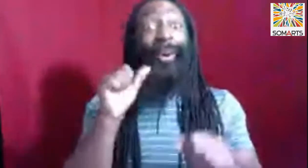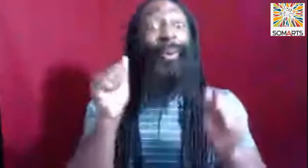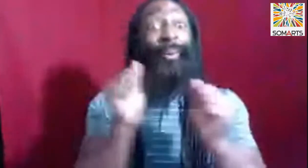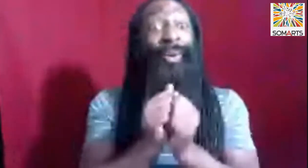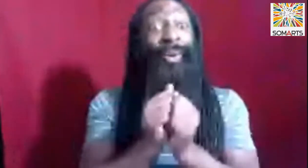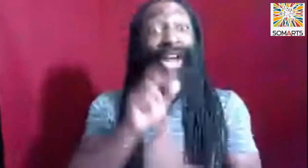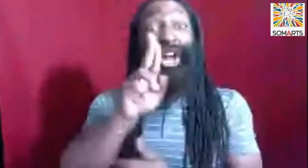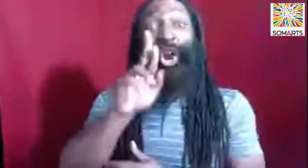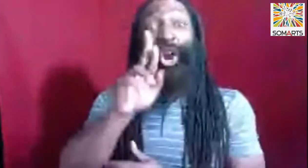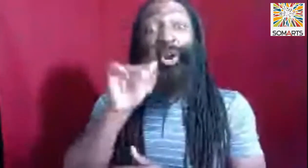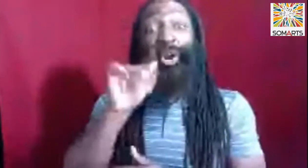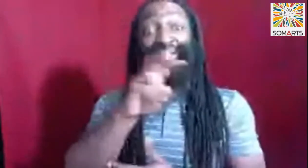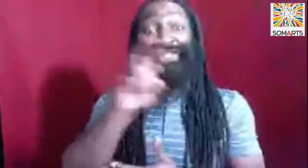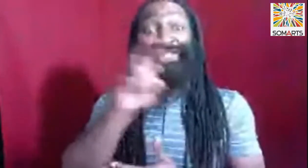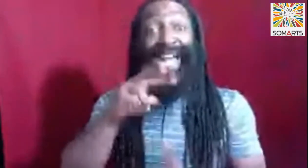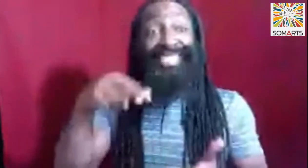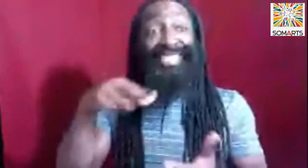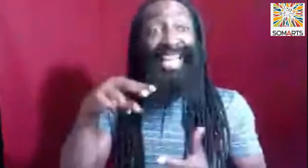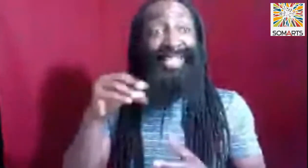And I think that